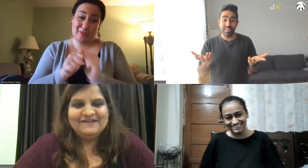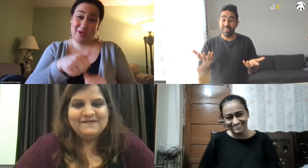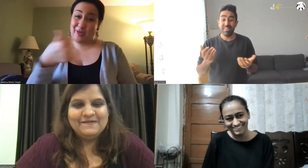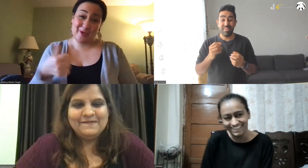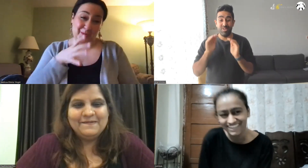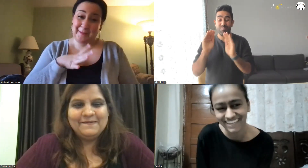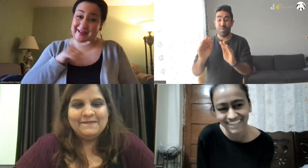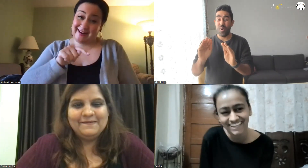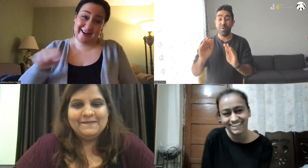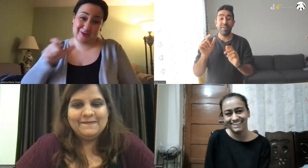Prachi, are you there? Can you please take over?